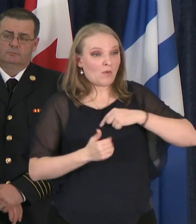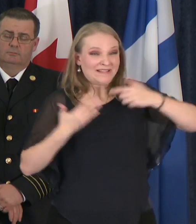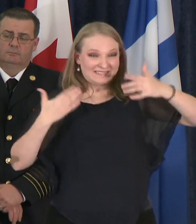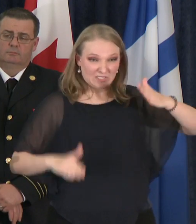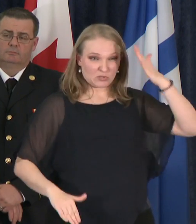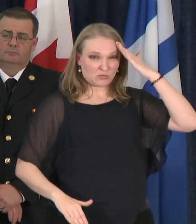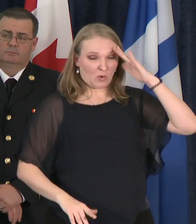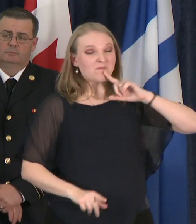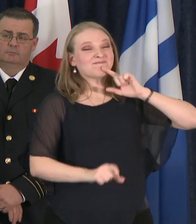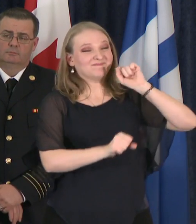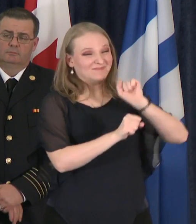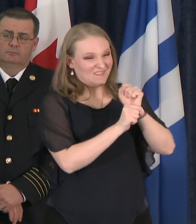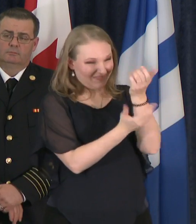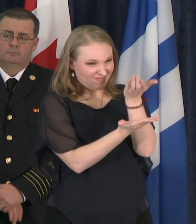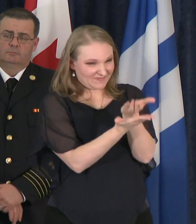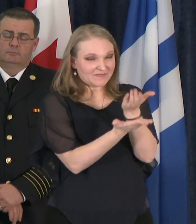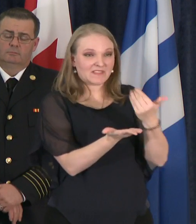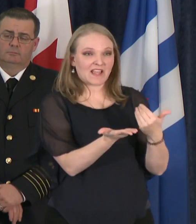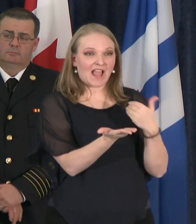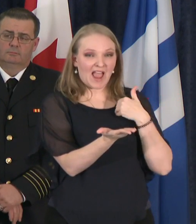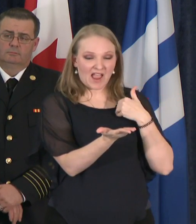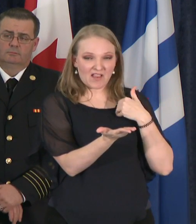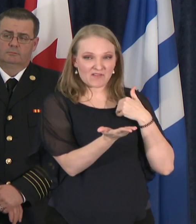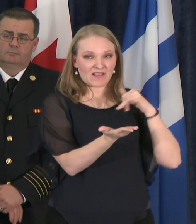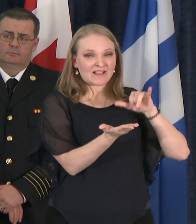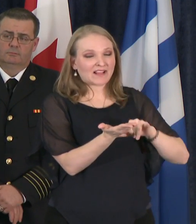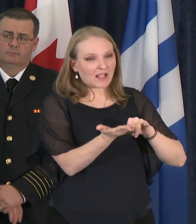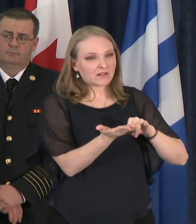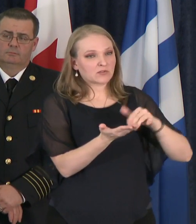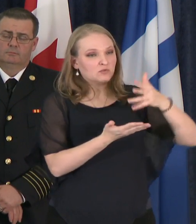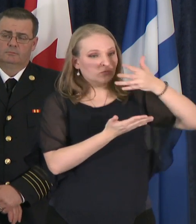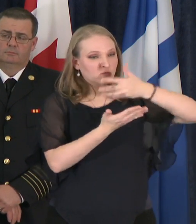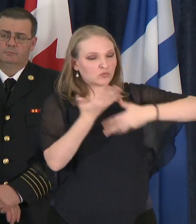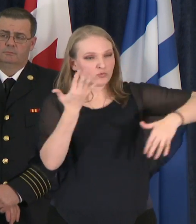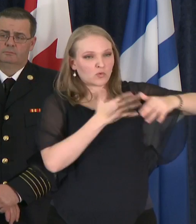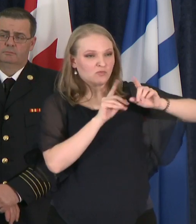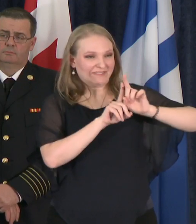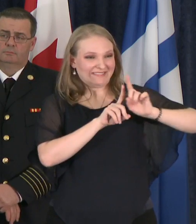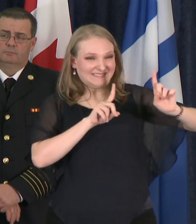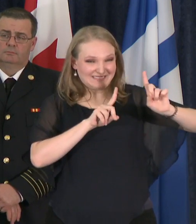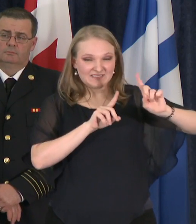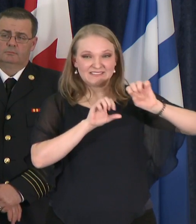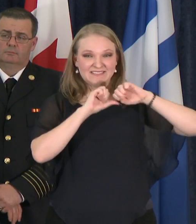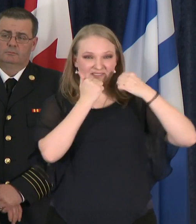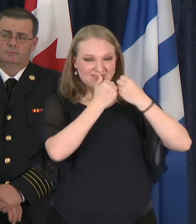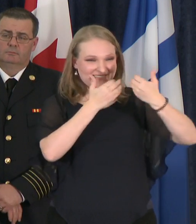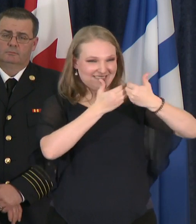clear, is that effective application of social distancing measures